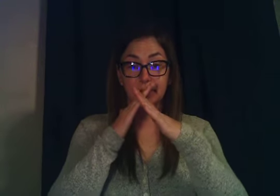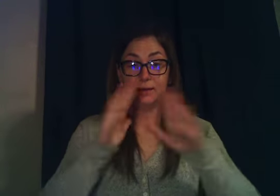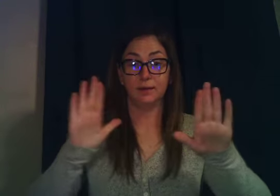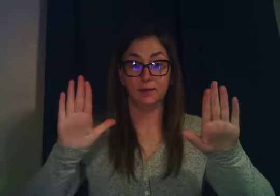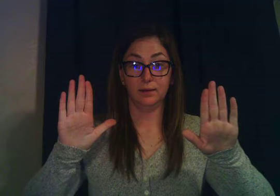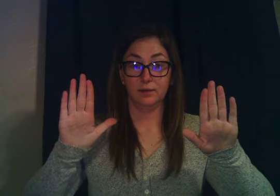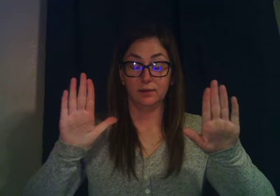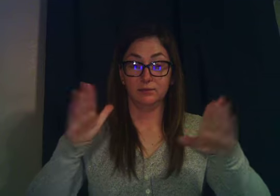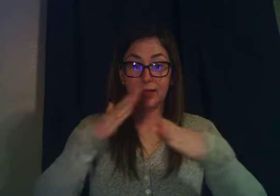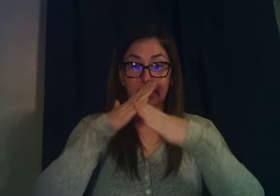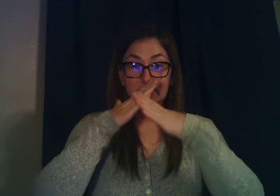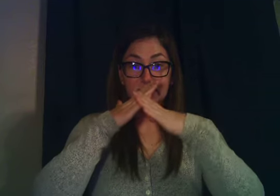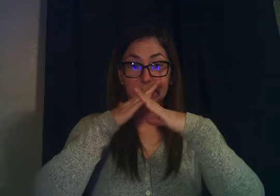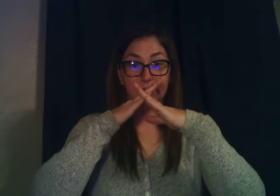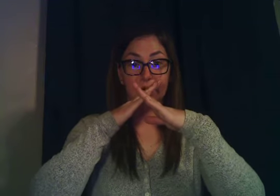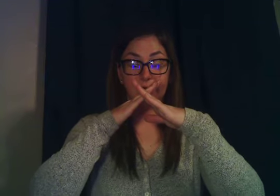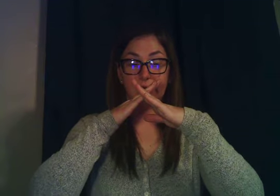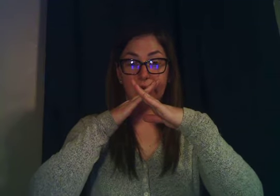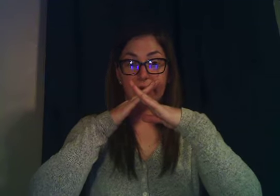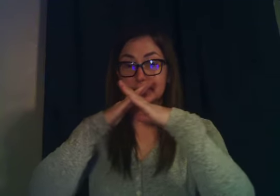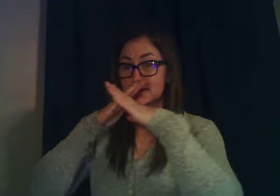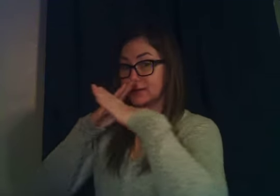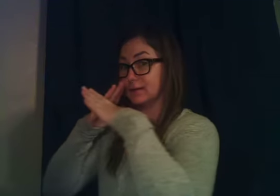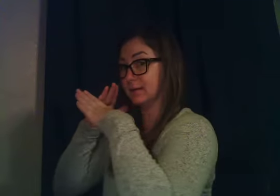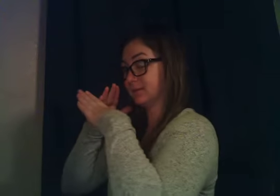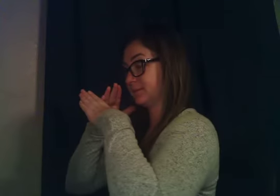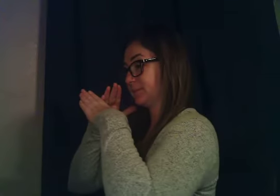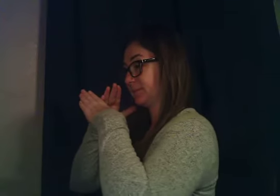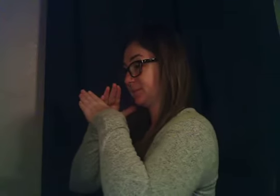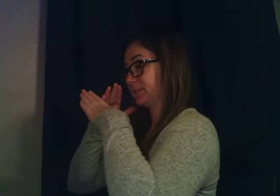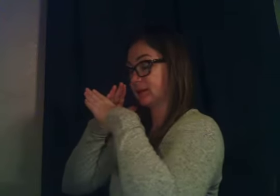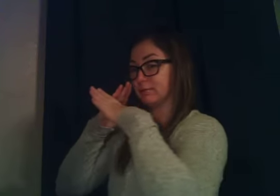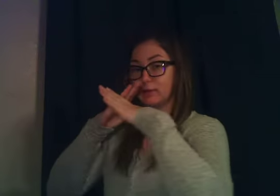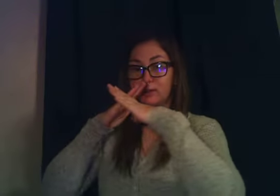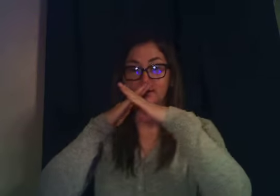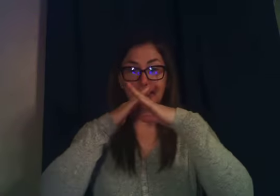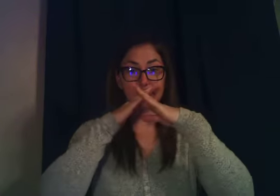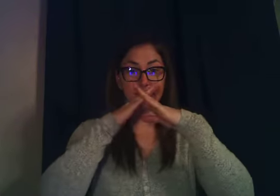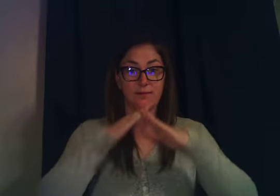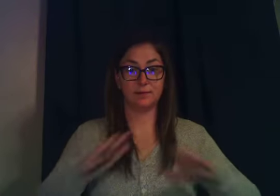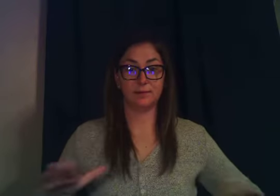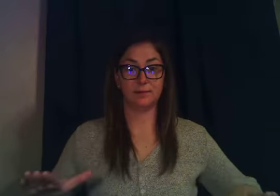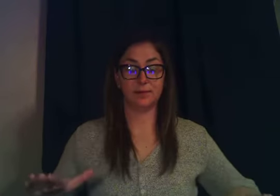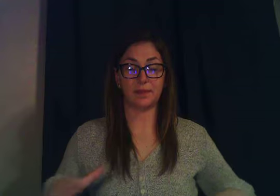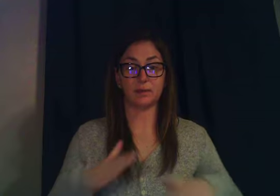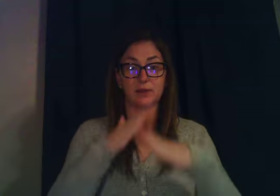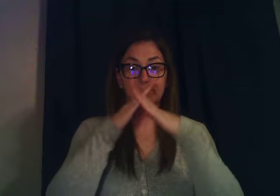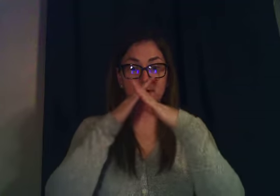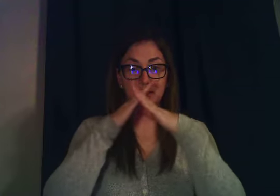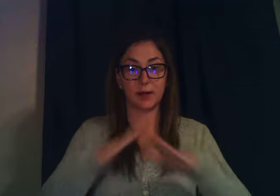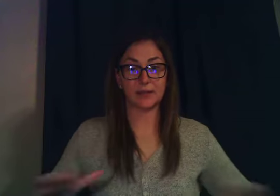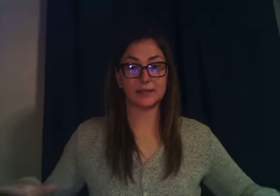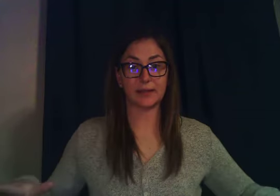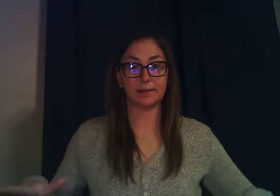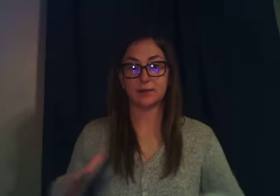flat hands, make an X in of your face, and they come down in front of your body. Silent.